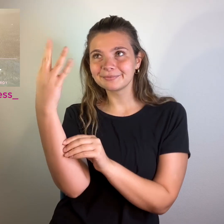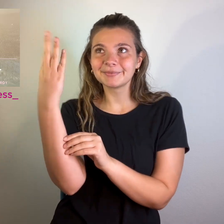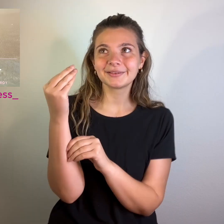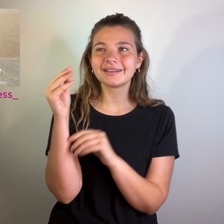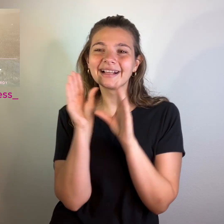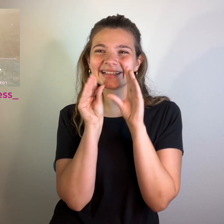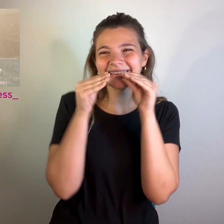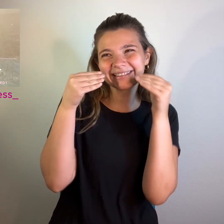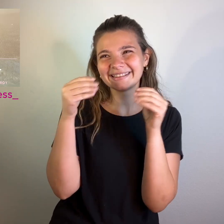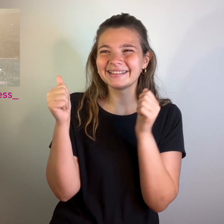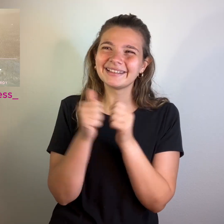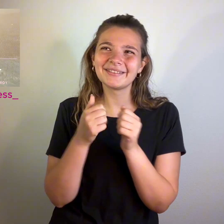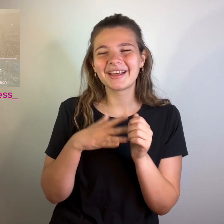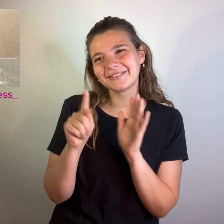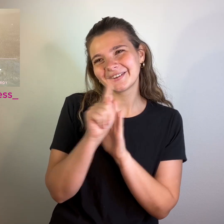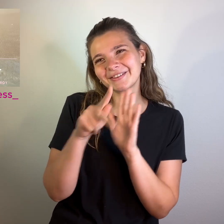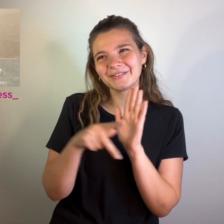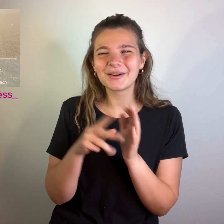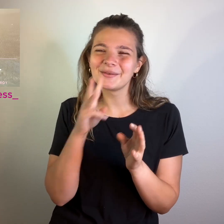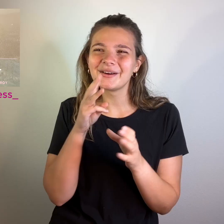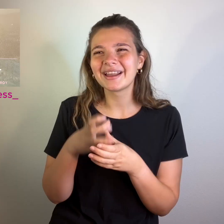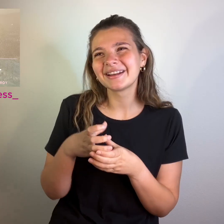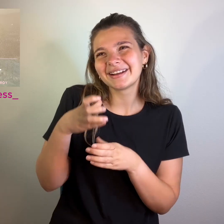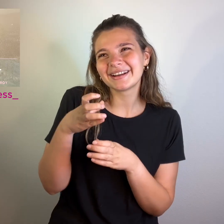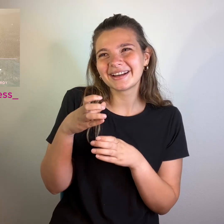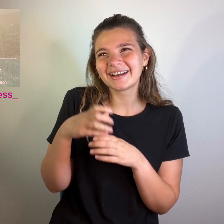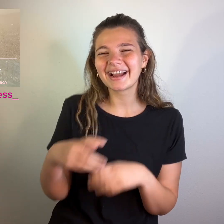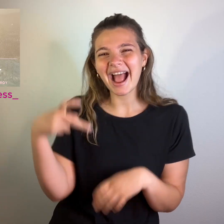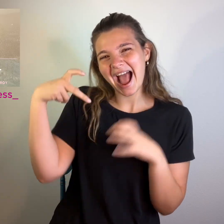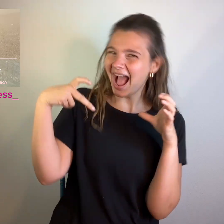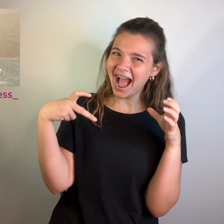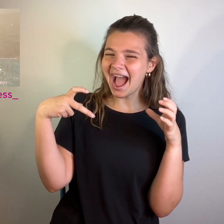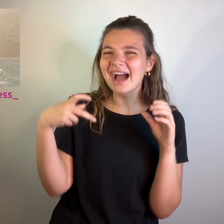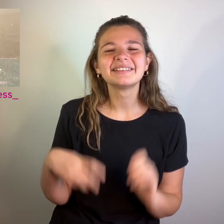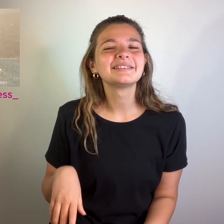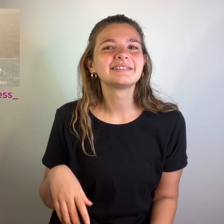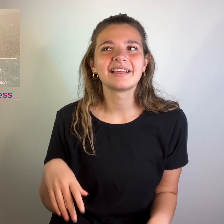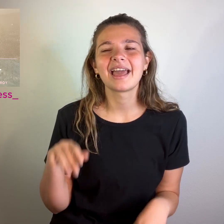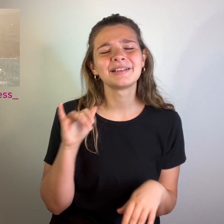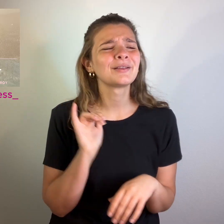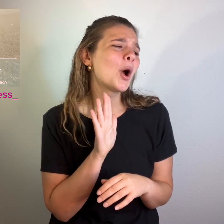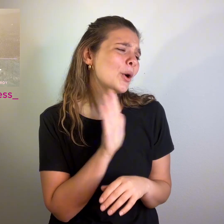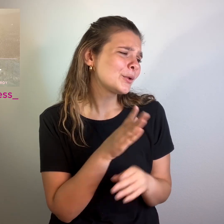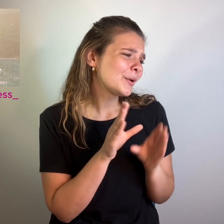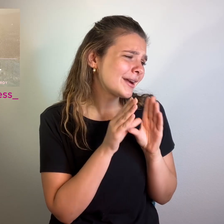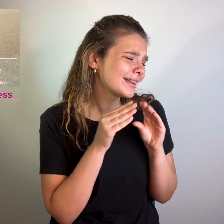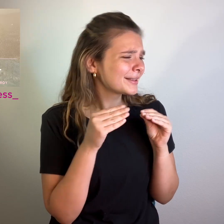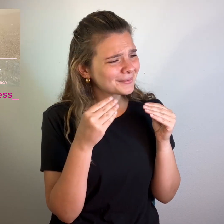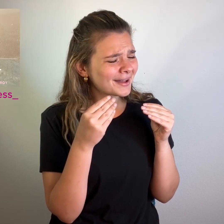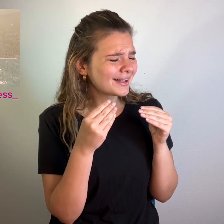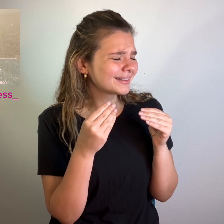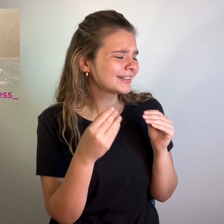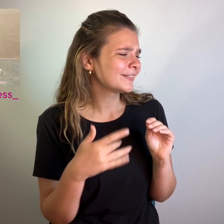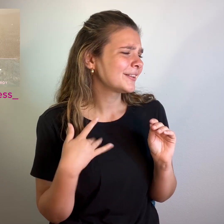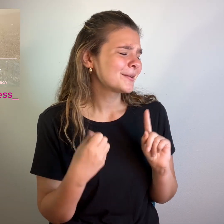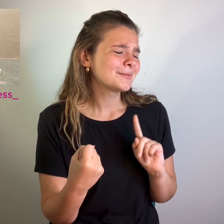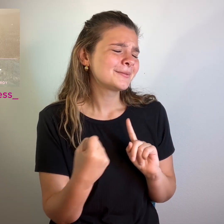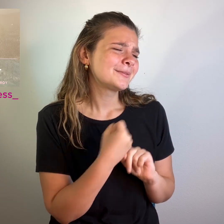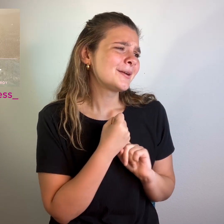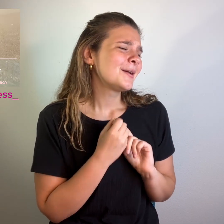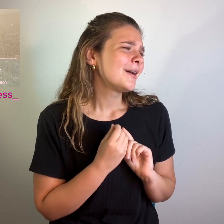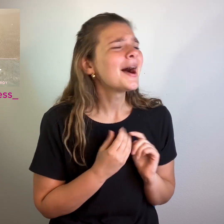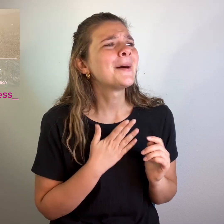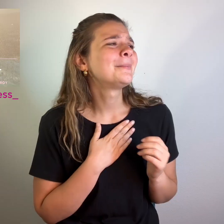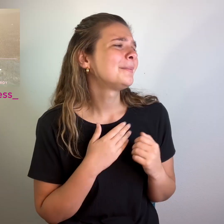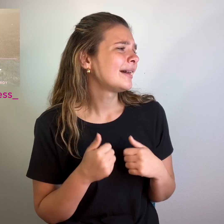and my First Form water bottle, because I was just chilling, doing some work. And he was like, your smile lights up my life. And I was like, oh my God, my dad